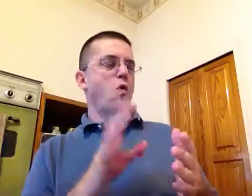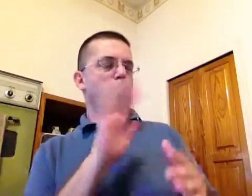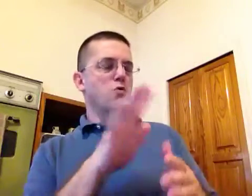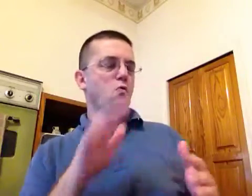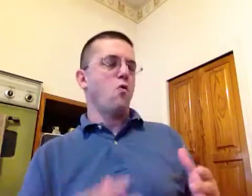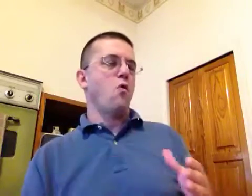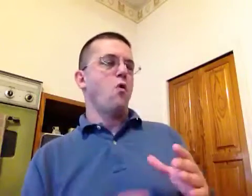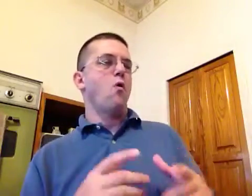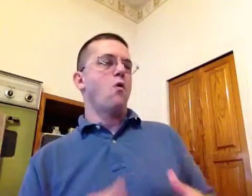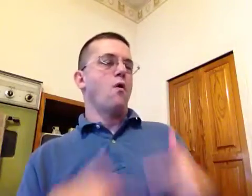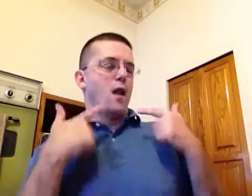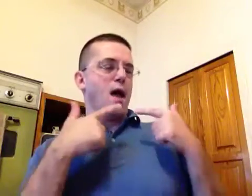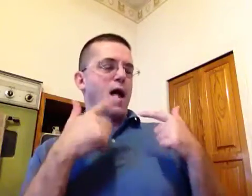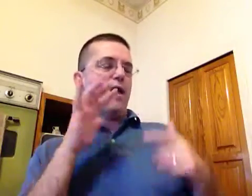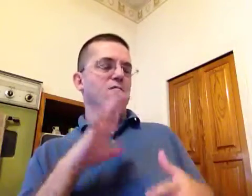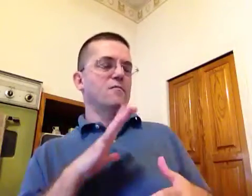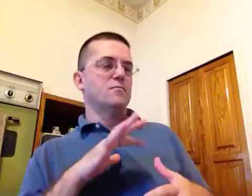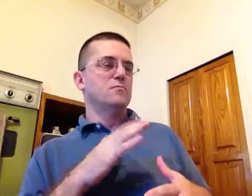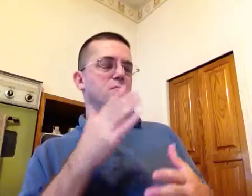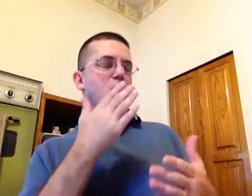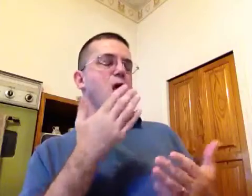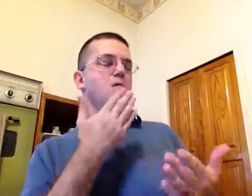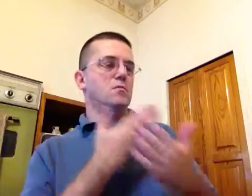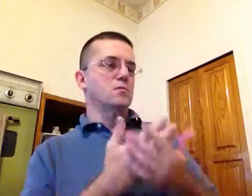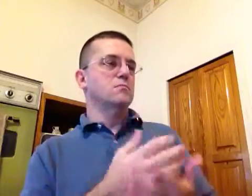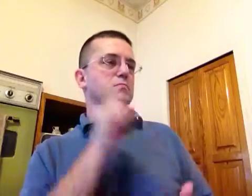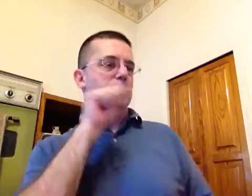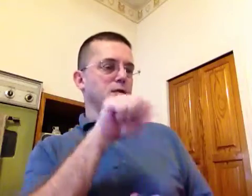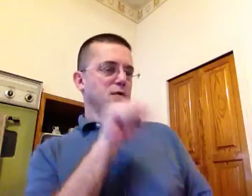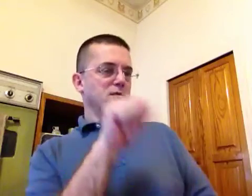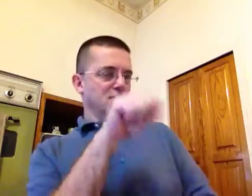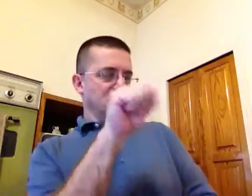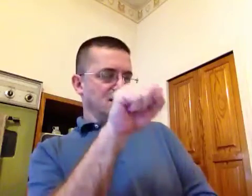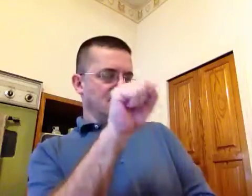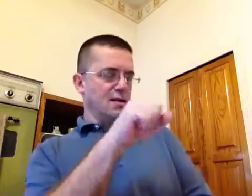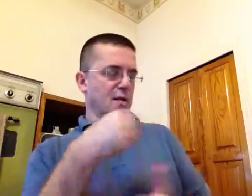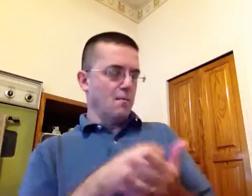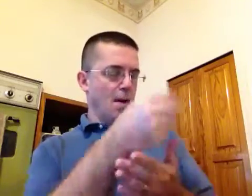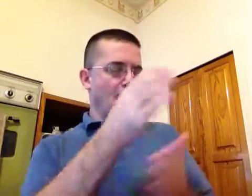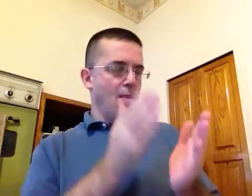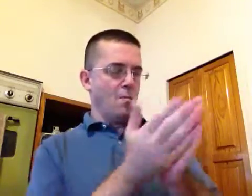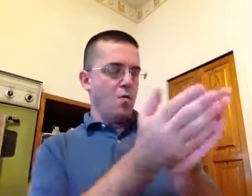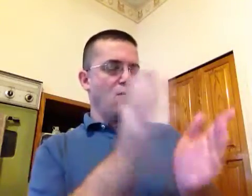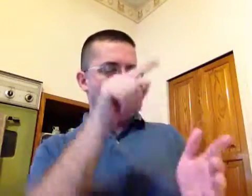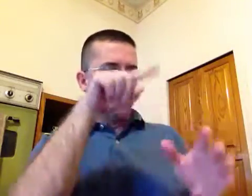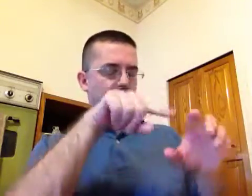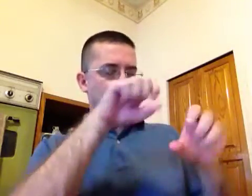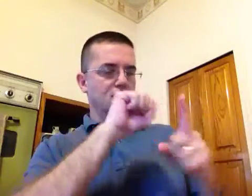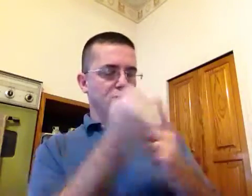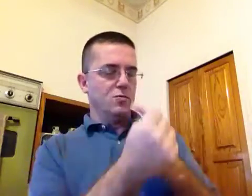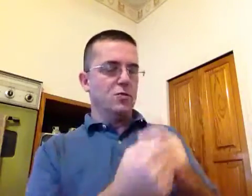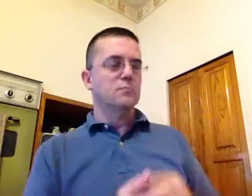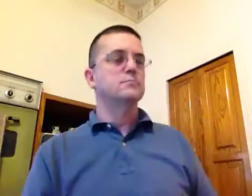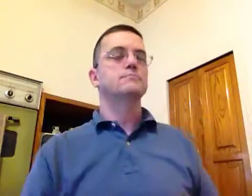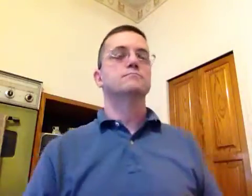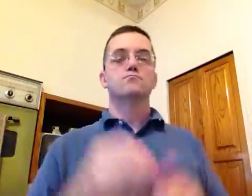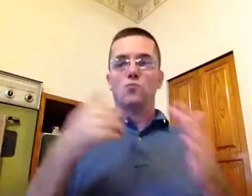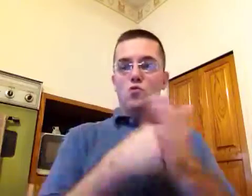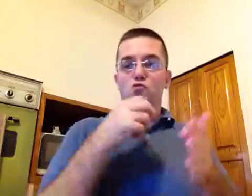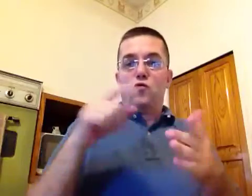your ratios. And so, yes, I would buy the boat in this situation. Judy's in Phoenix, Arizona. Hi,